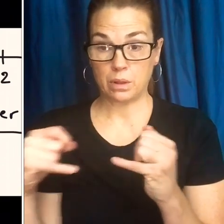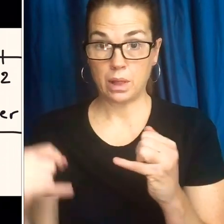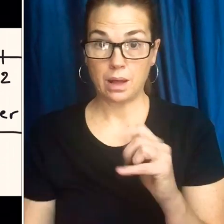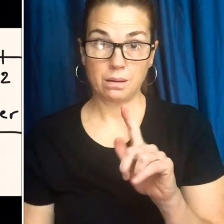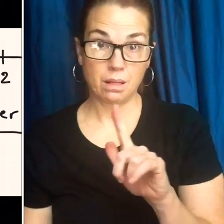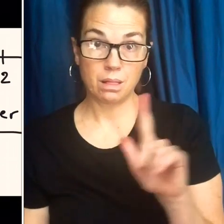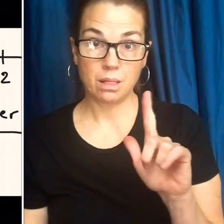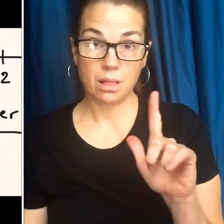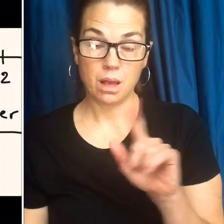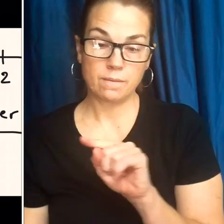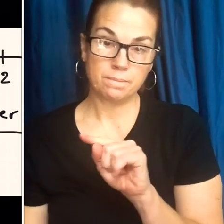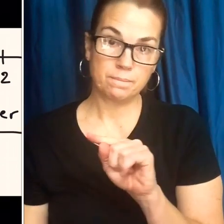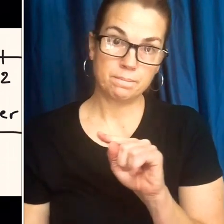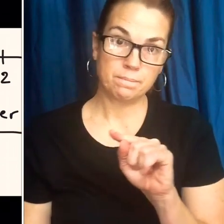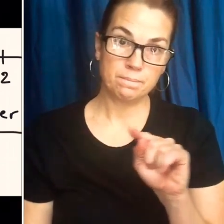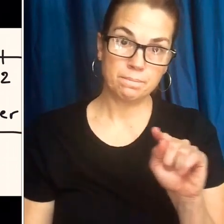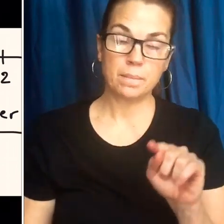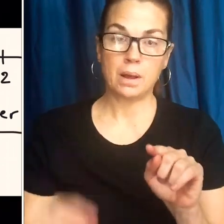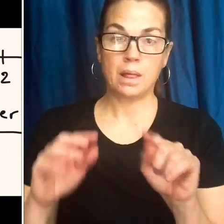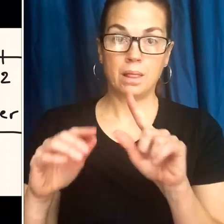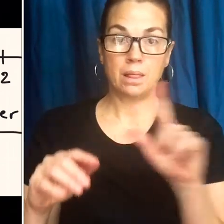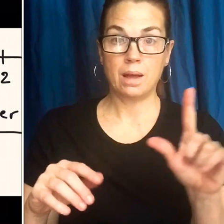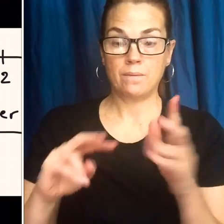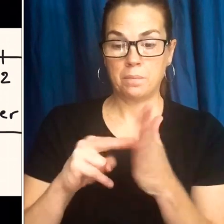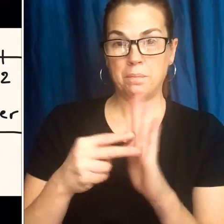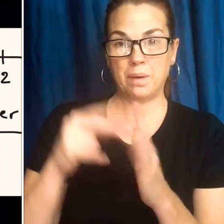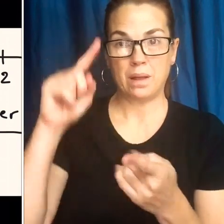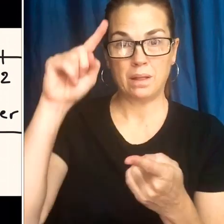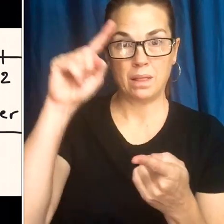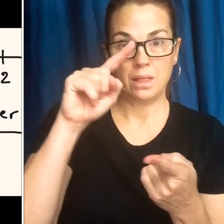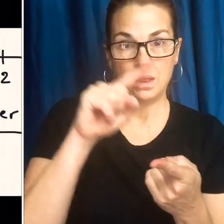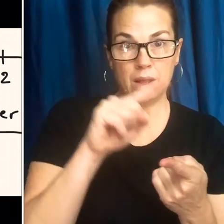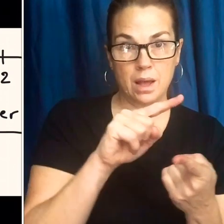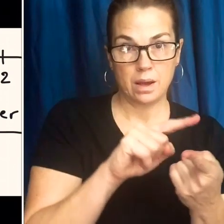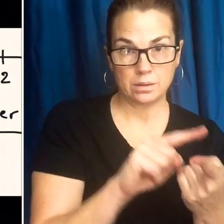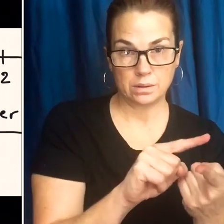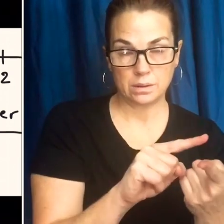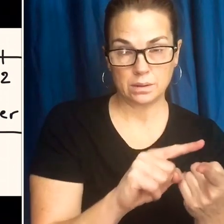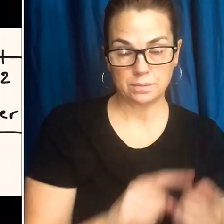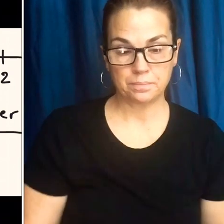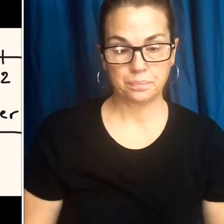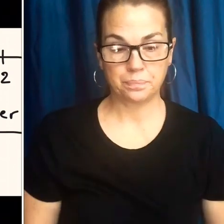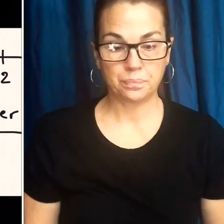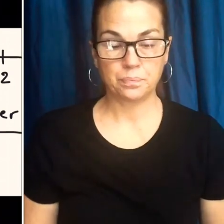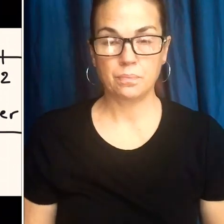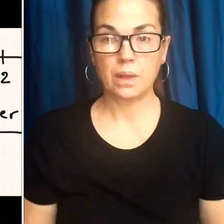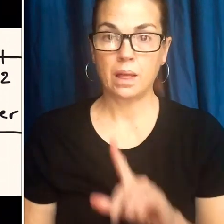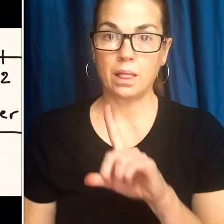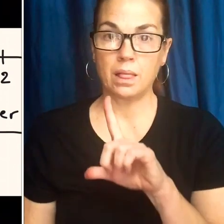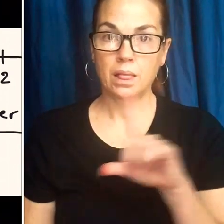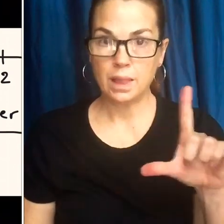Left is less. On a number line, we can also